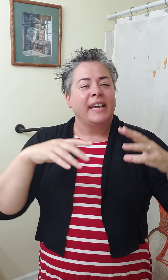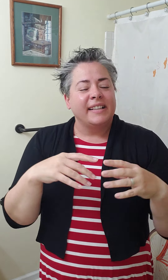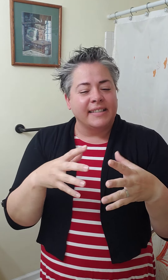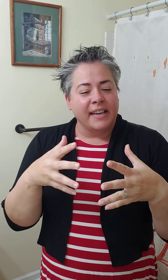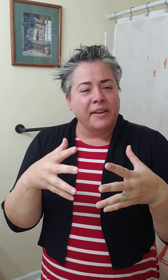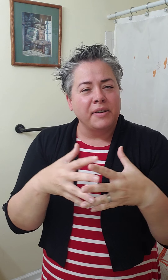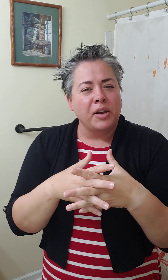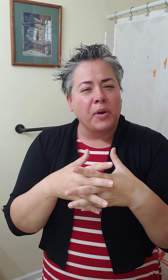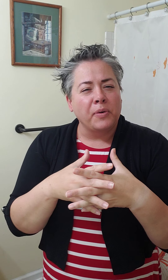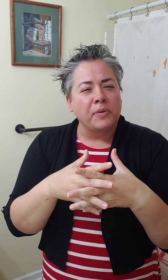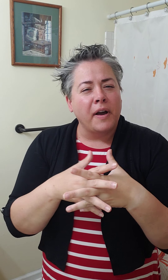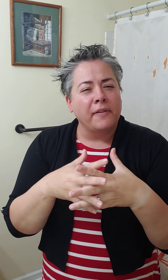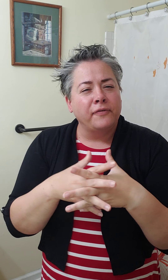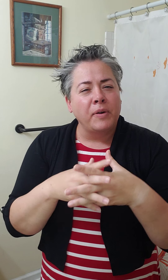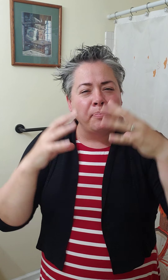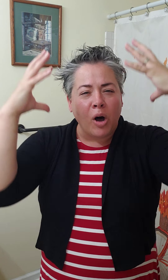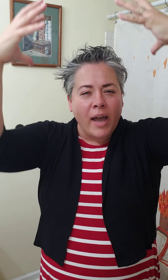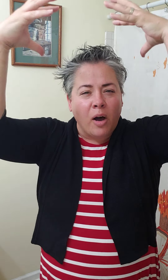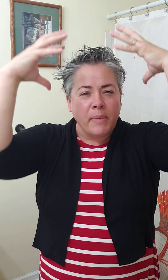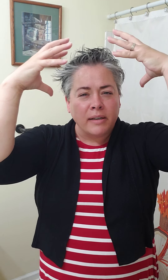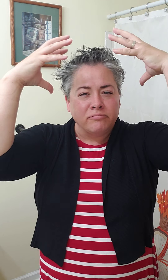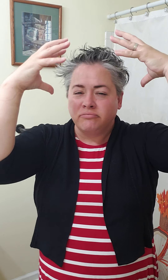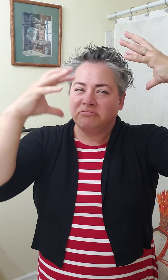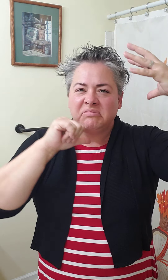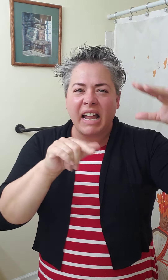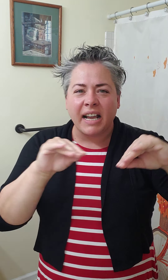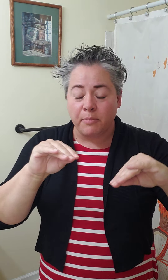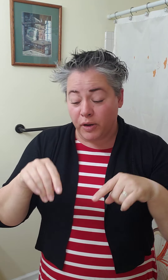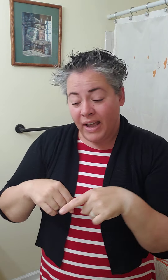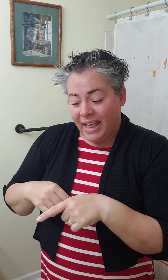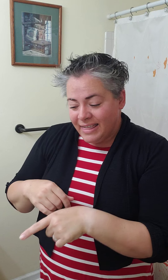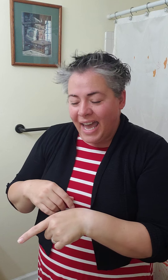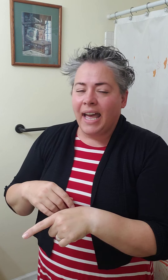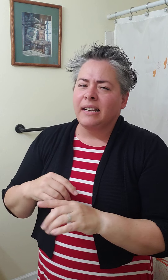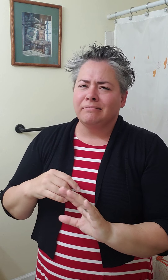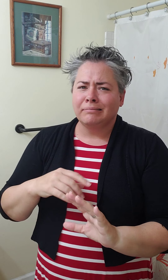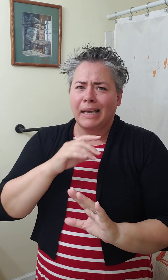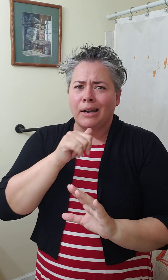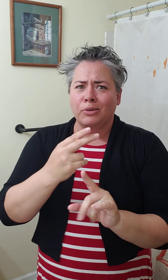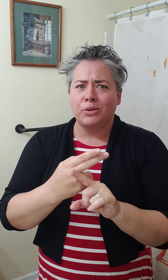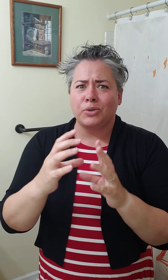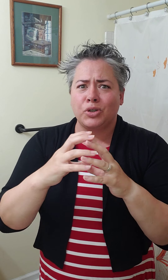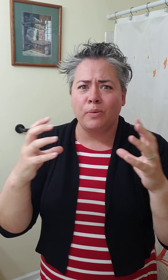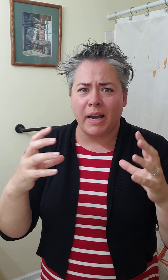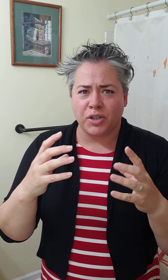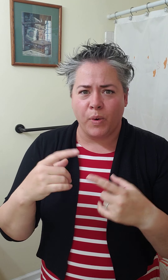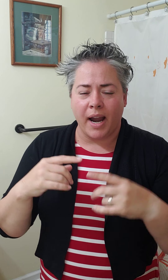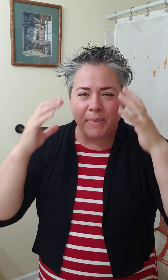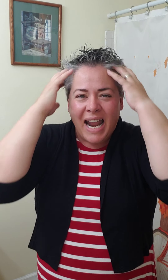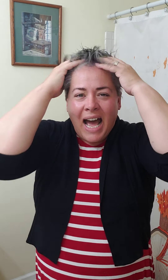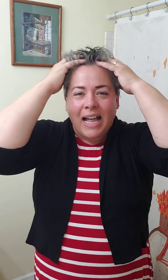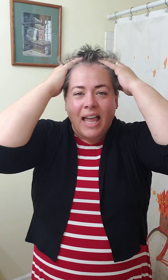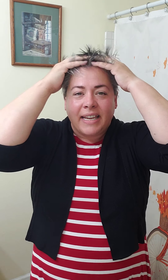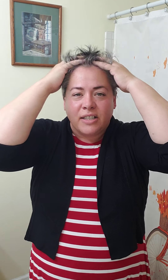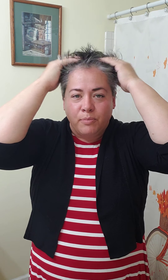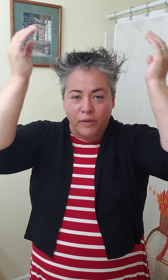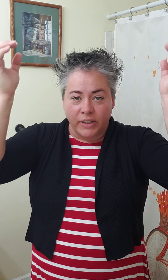it's the, football helmet. Not going to move. That I don't use too much I like it to move a